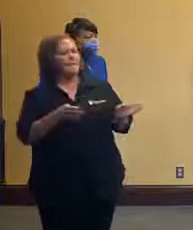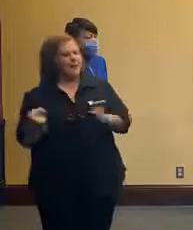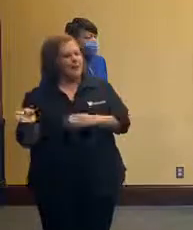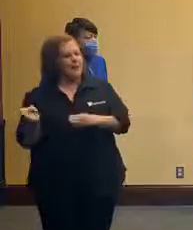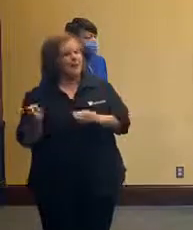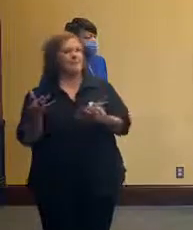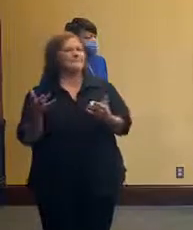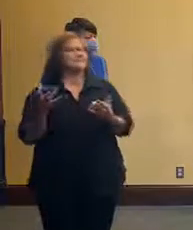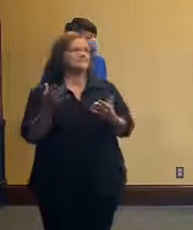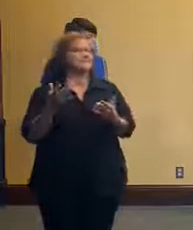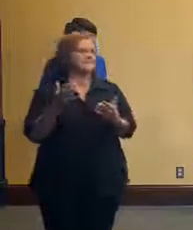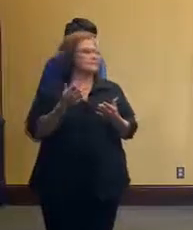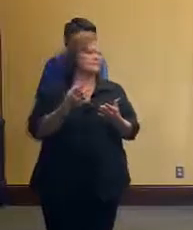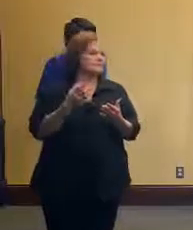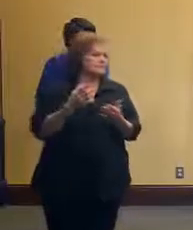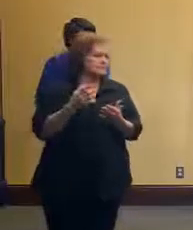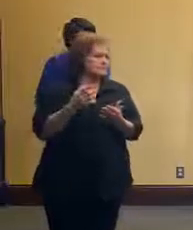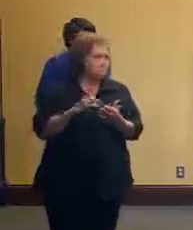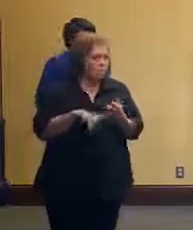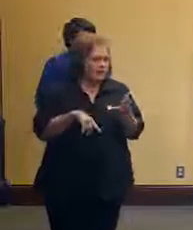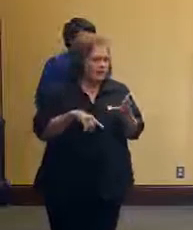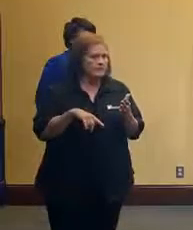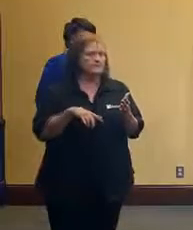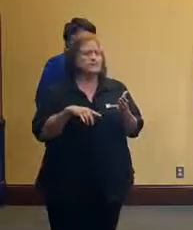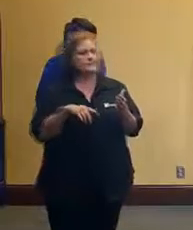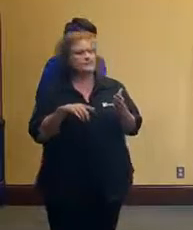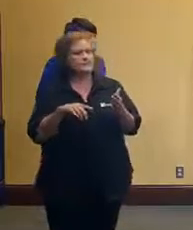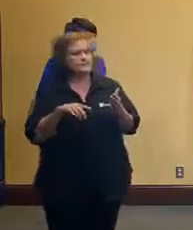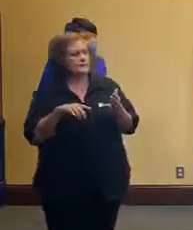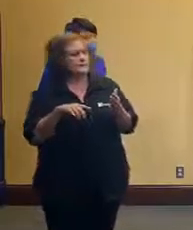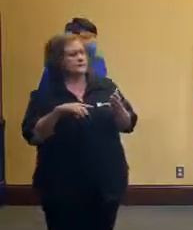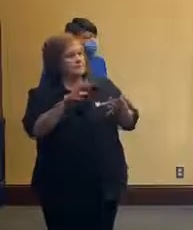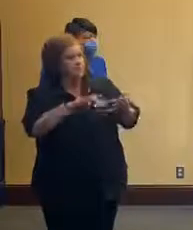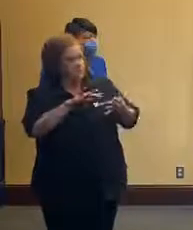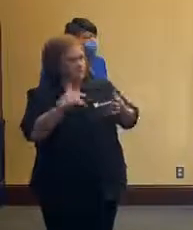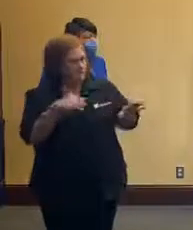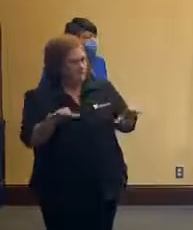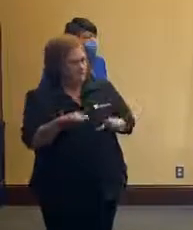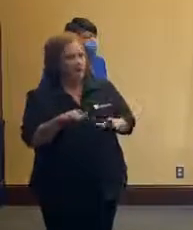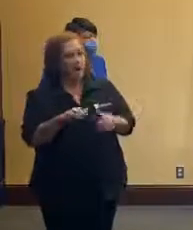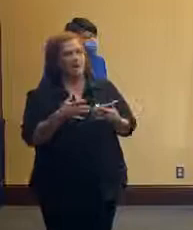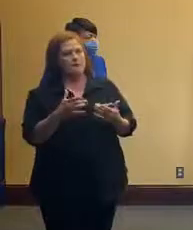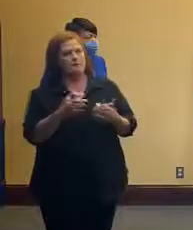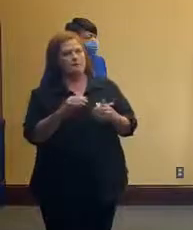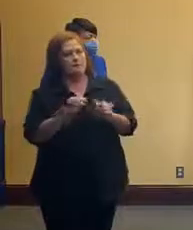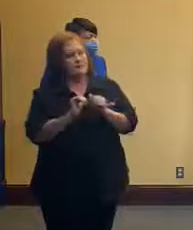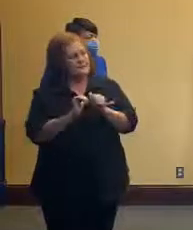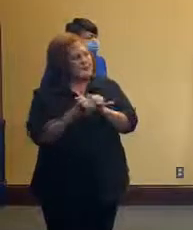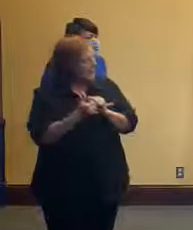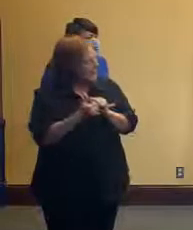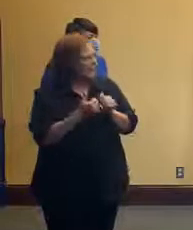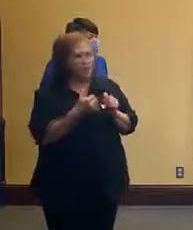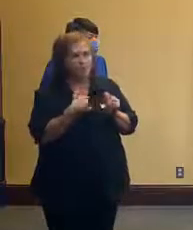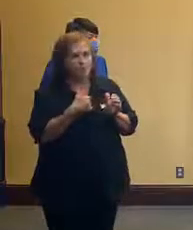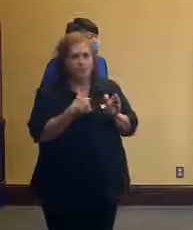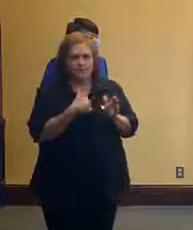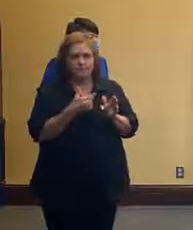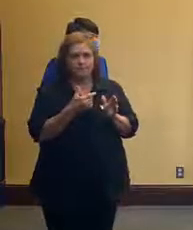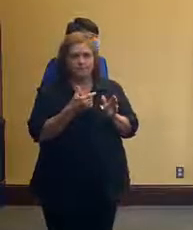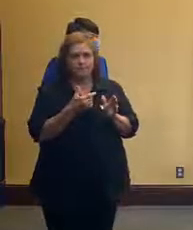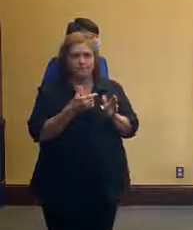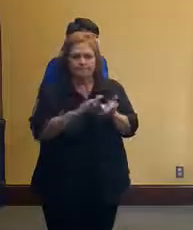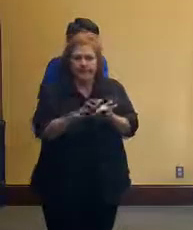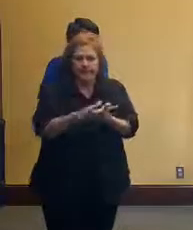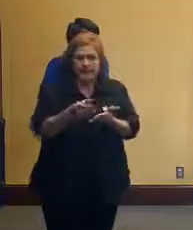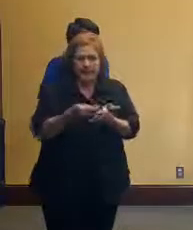the movement related to some of those sensitivity analysis, where we drive the cost reduction side on the expenditure side,